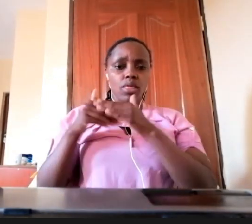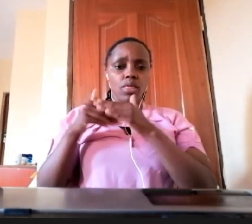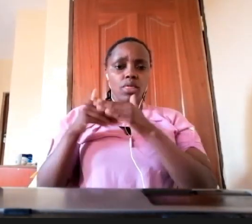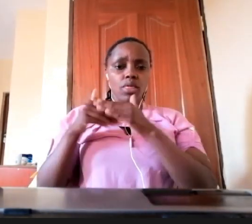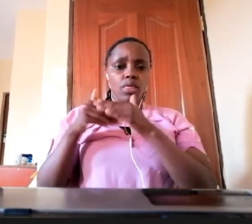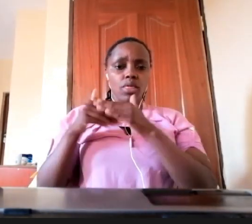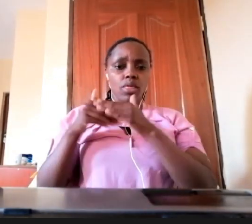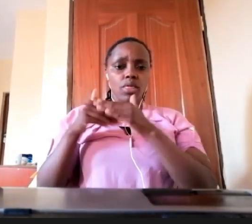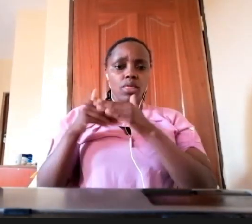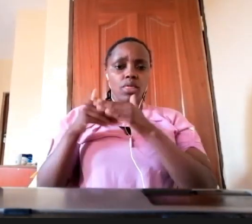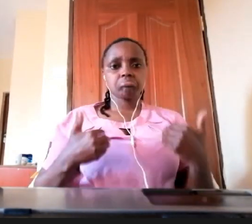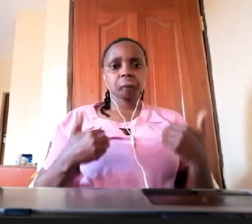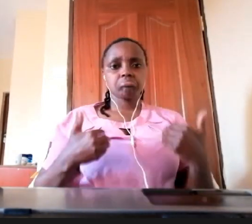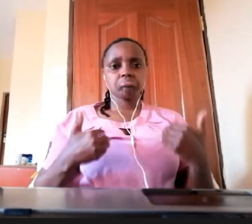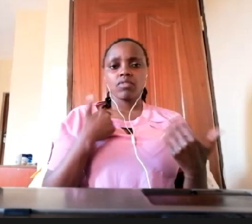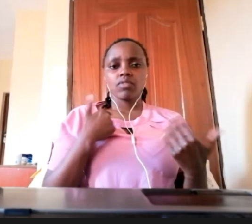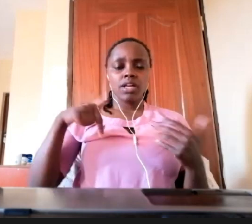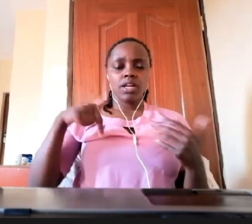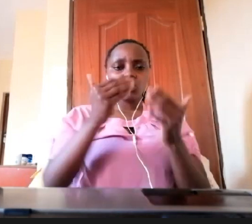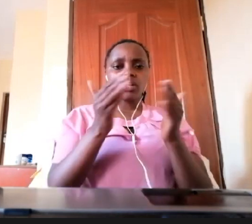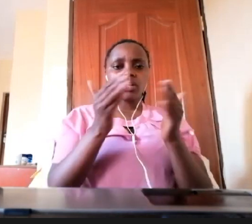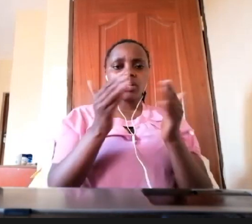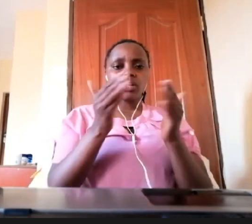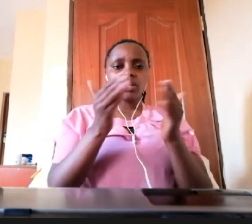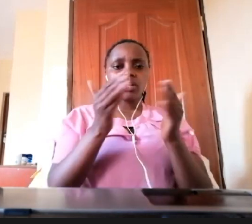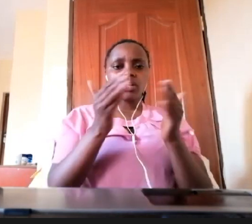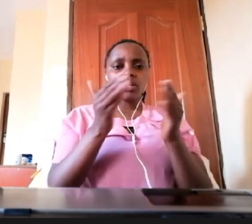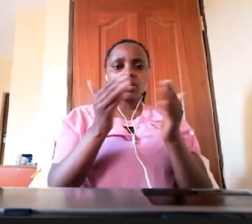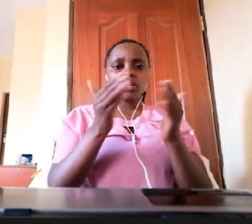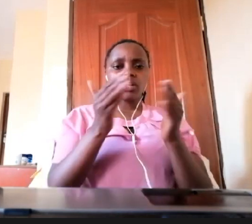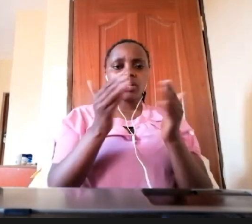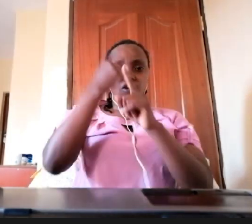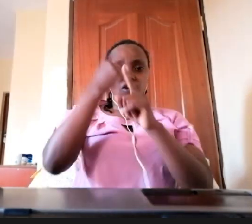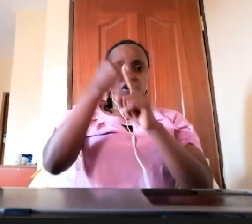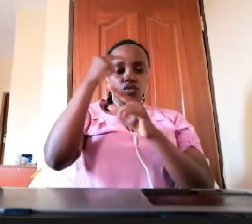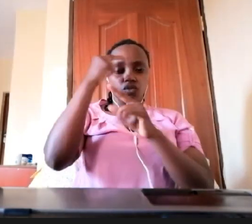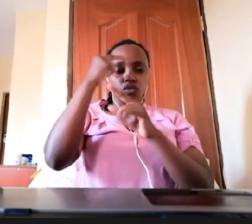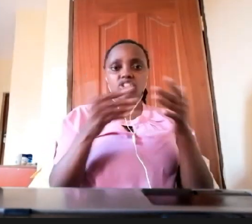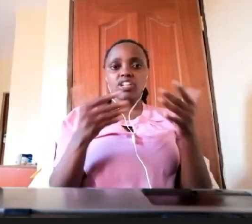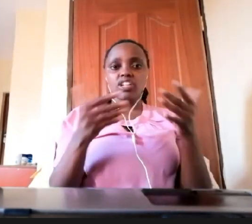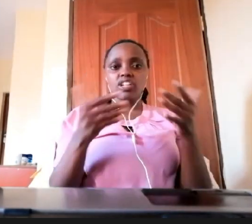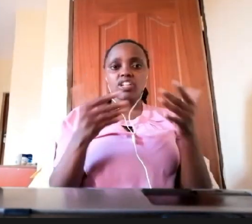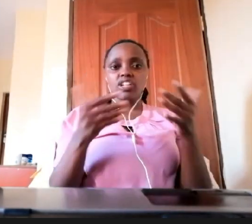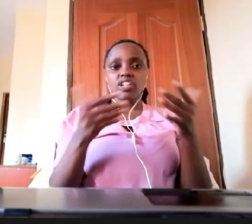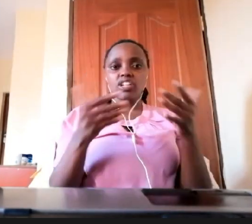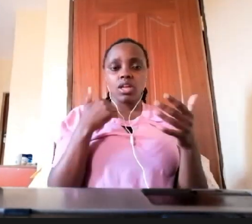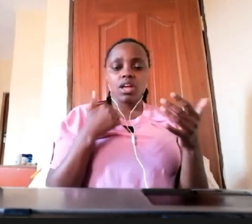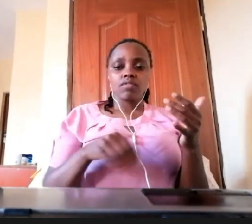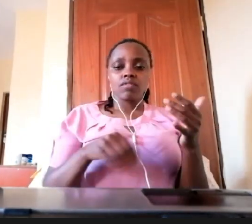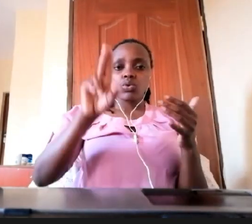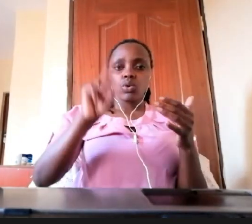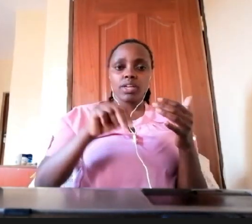my end, we need a champion for the Charter. We have UN agencies,